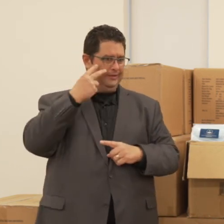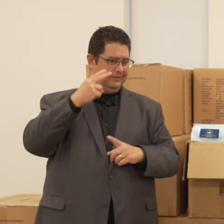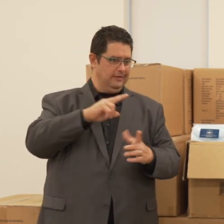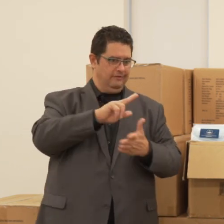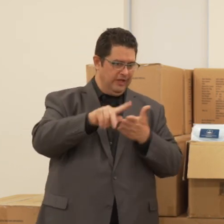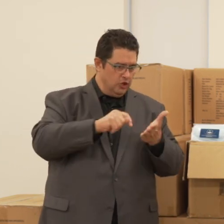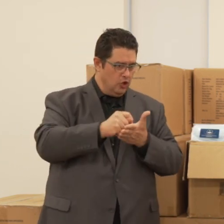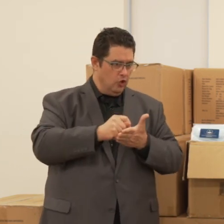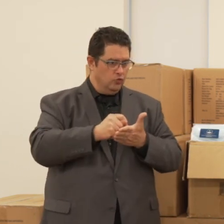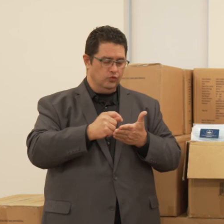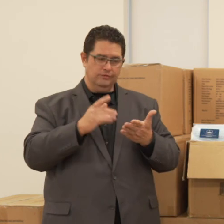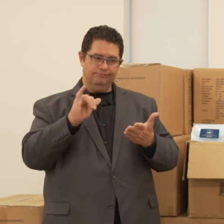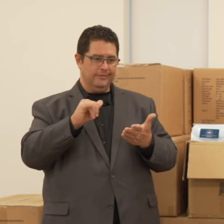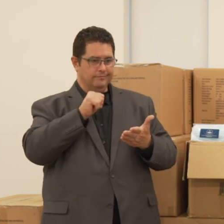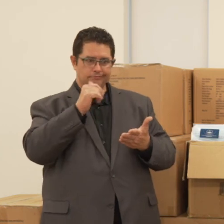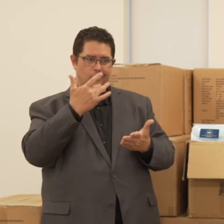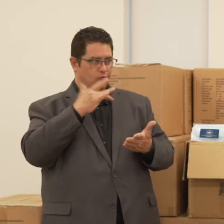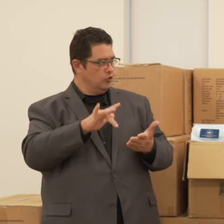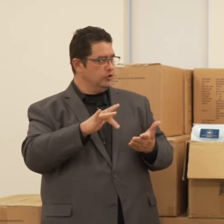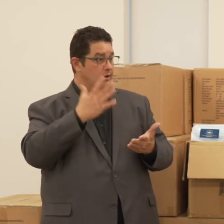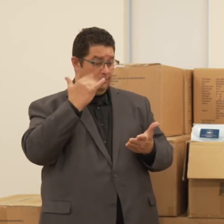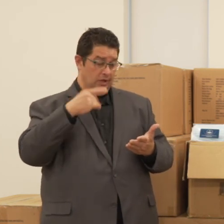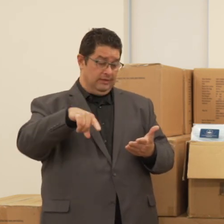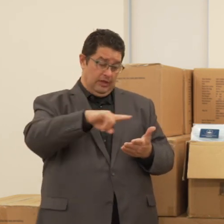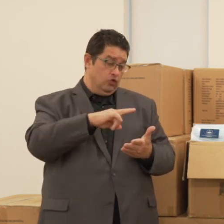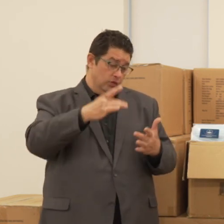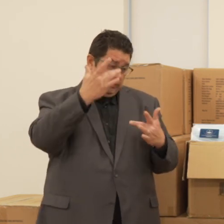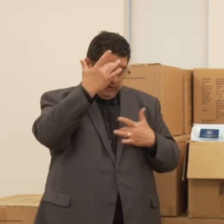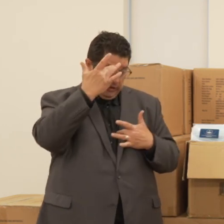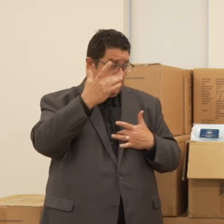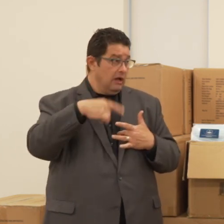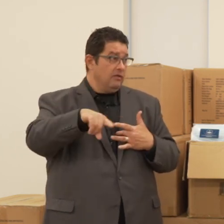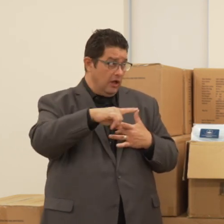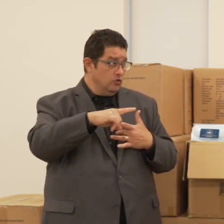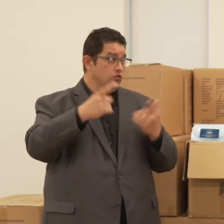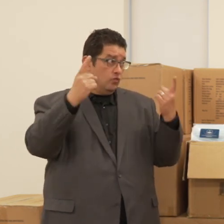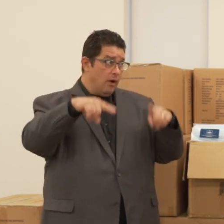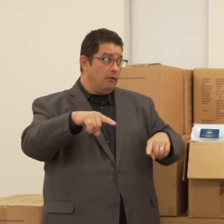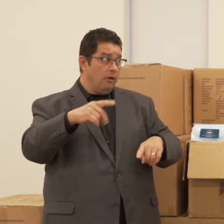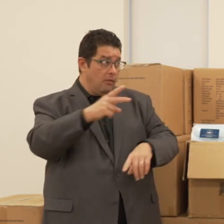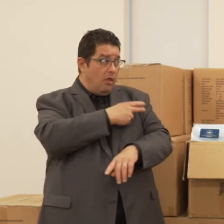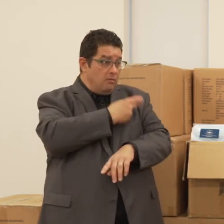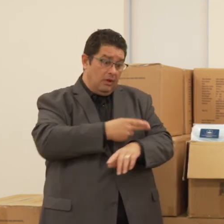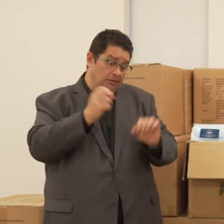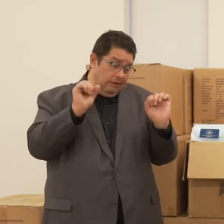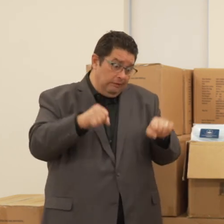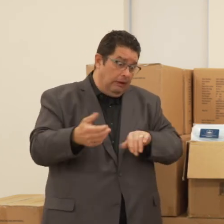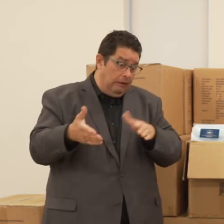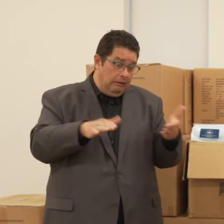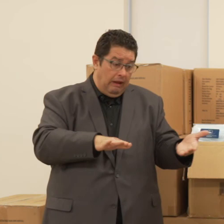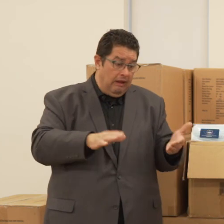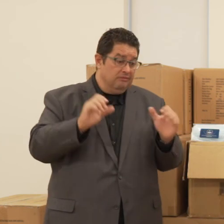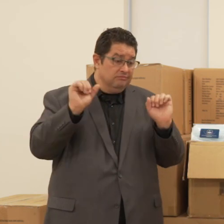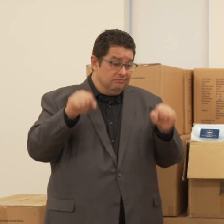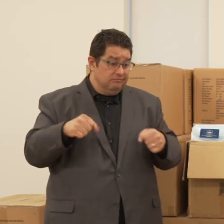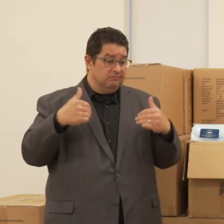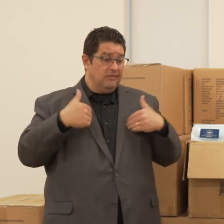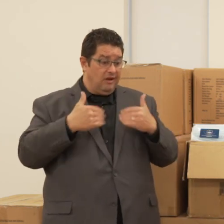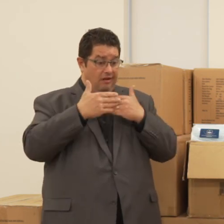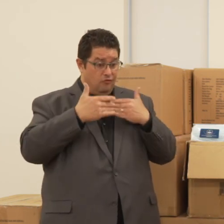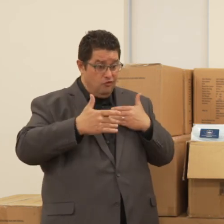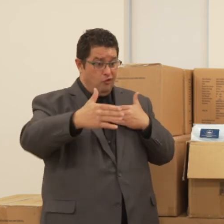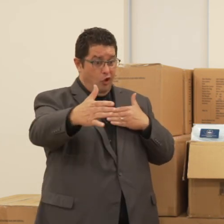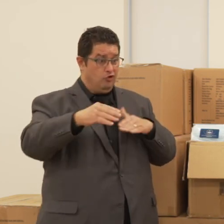and it's unfortunate because they do get sick, they do end up in the hospital, they can lose their lives, and they can have long-term effects, and